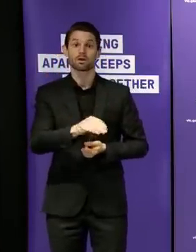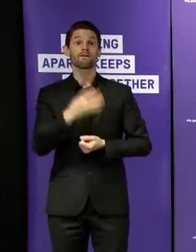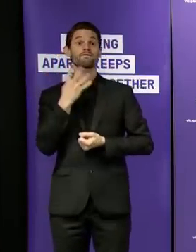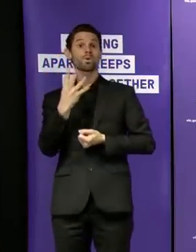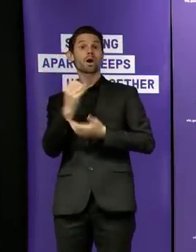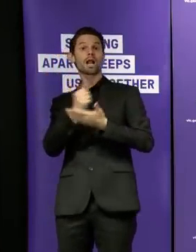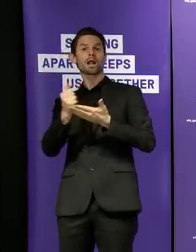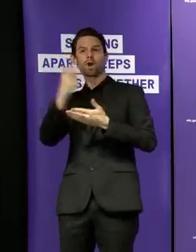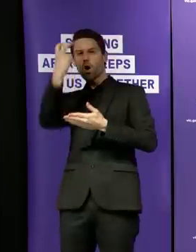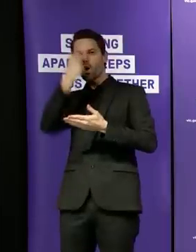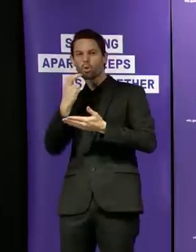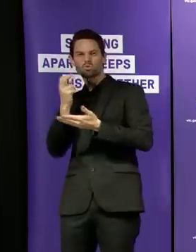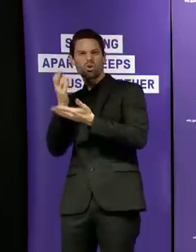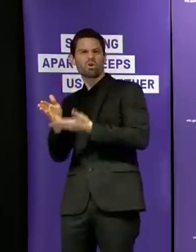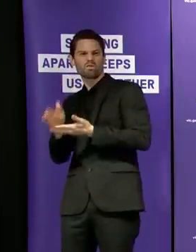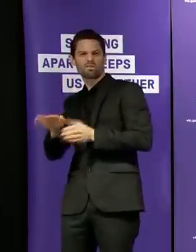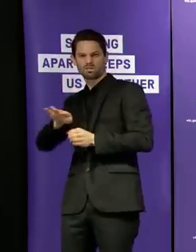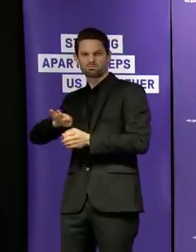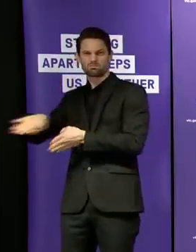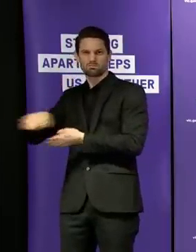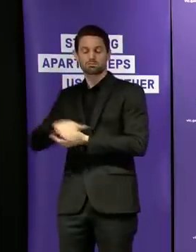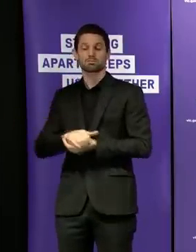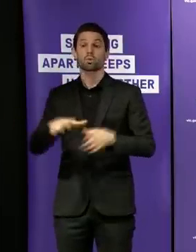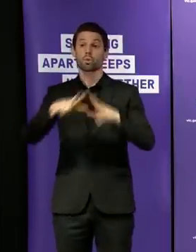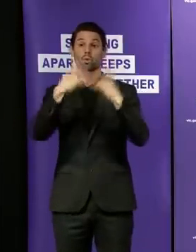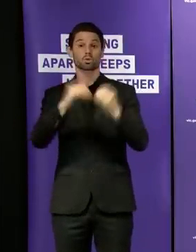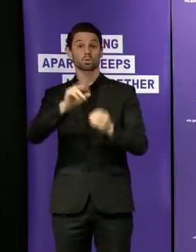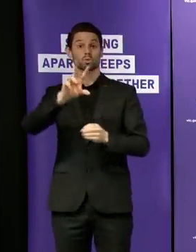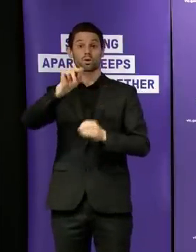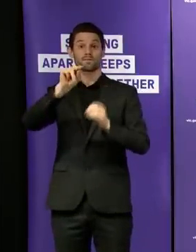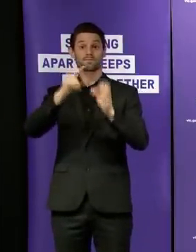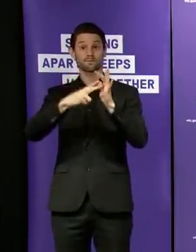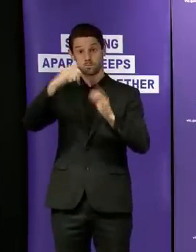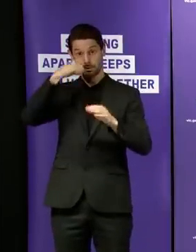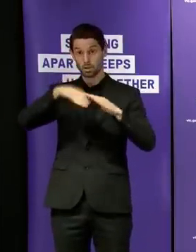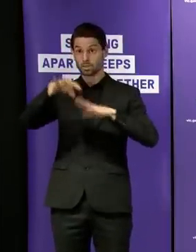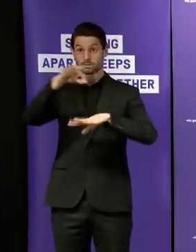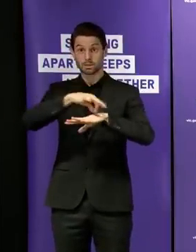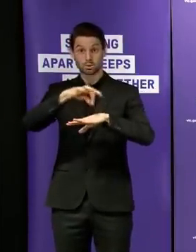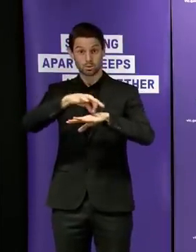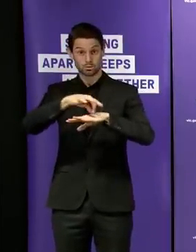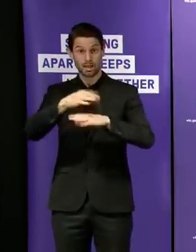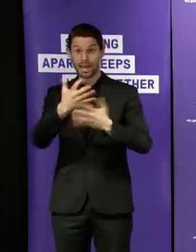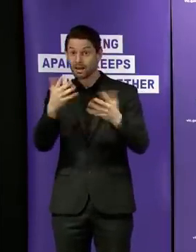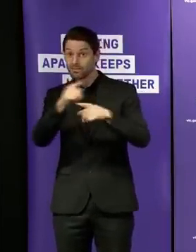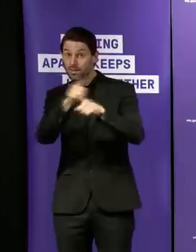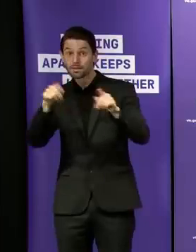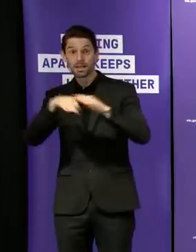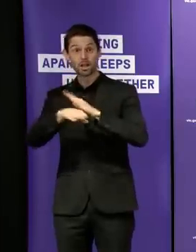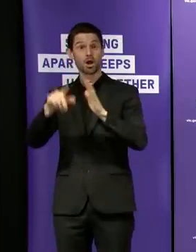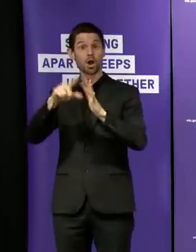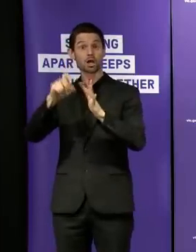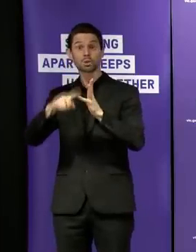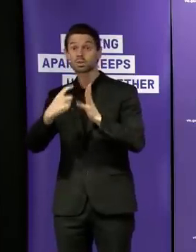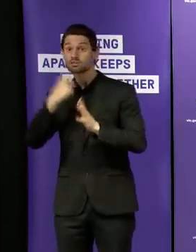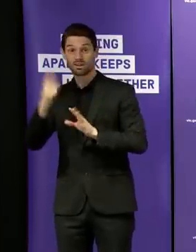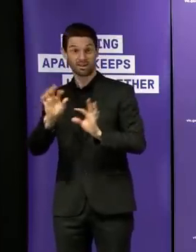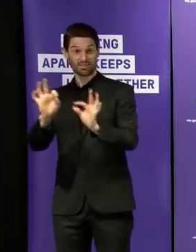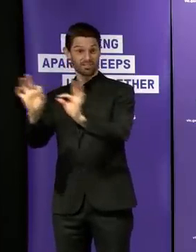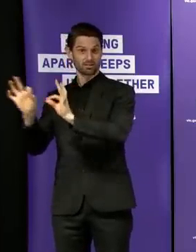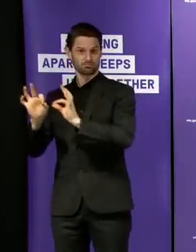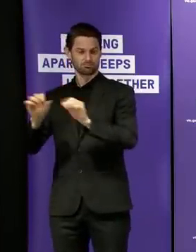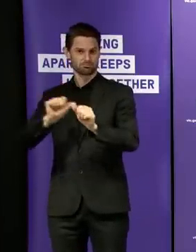reclassified. There are 12 Victorians in hospital, and none of those 12, I'm pleased to say, are receiving intensive